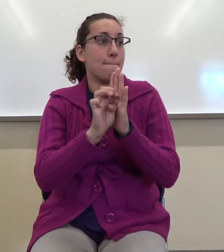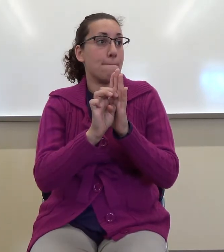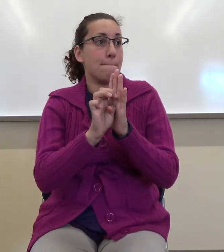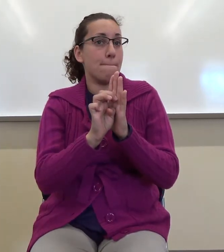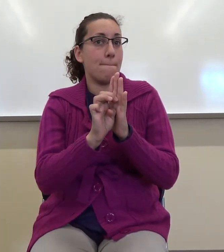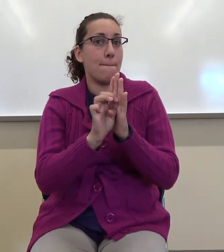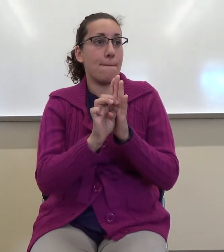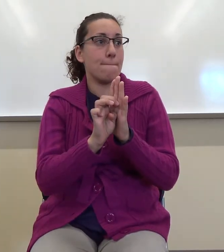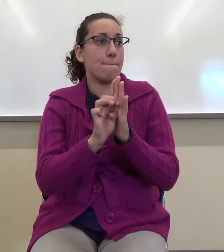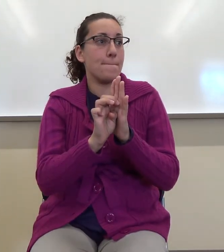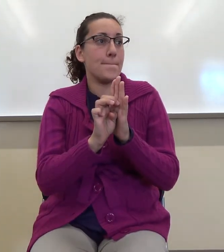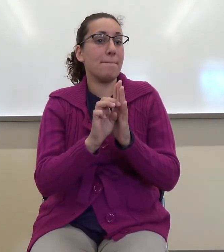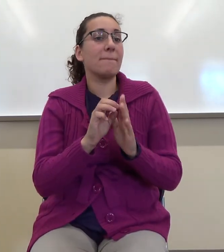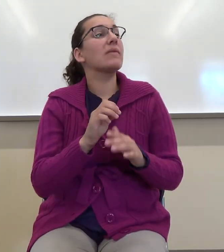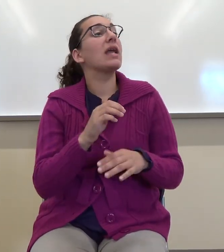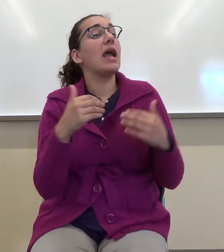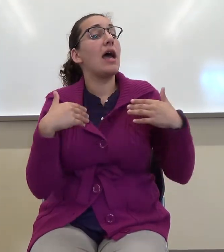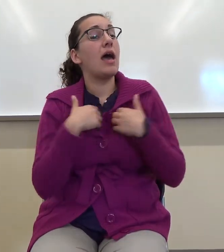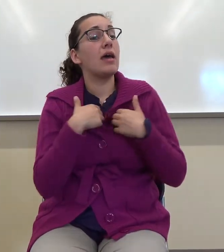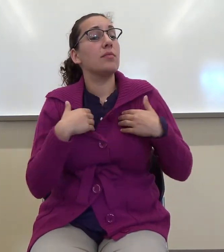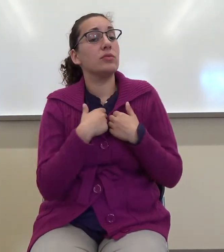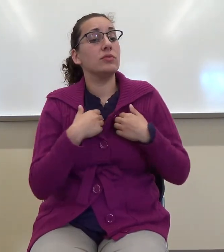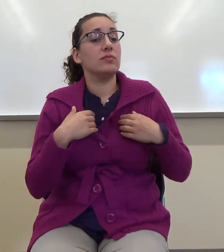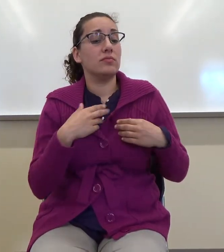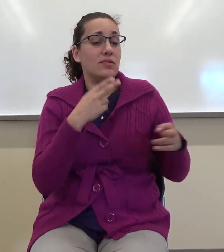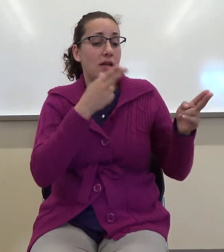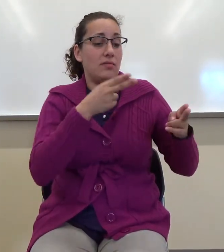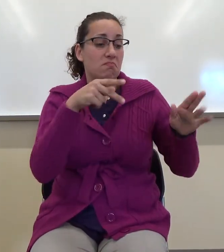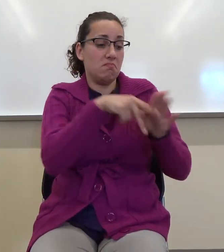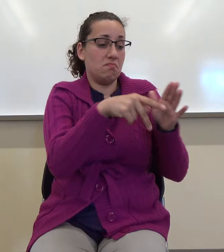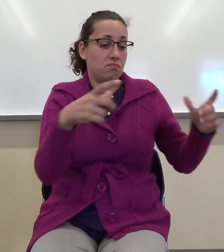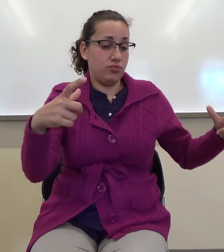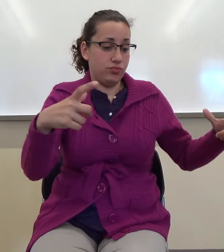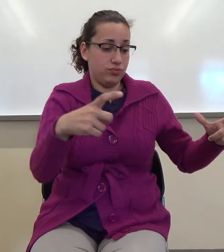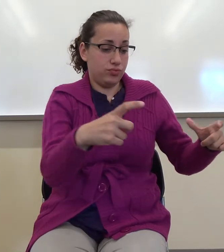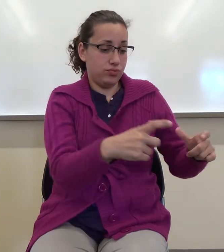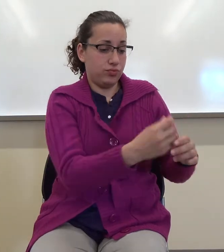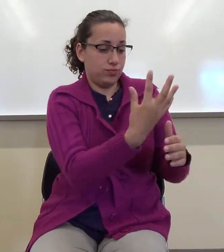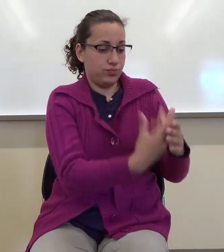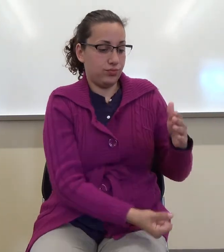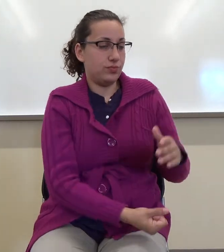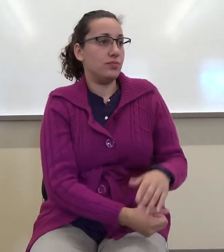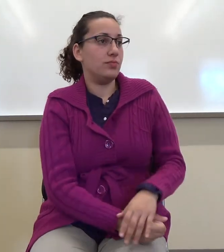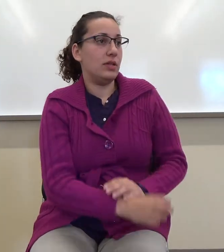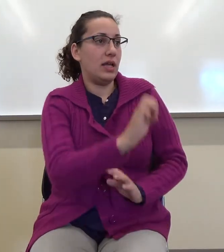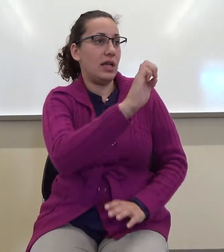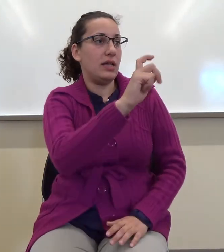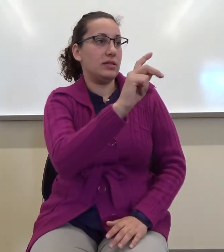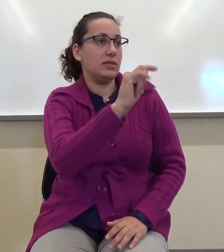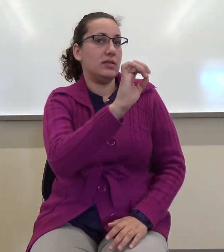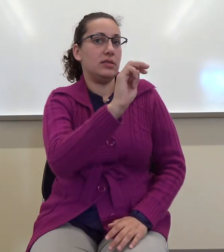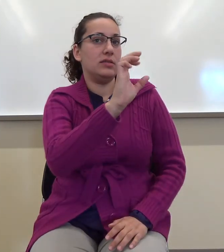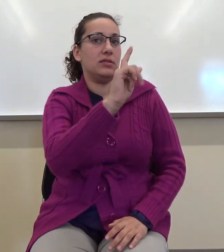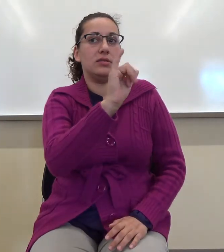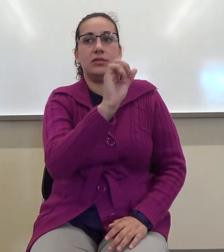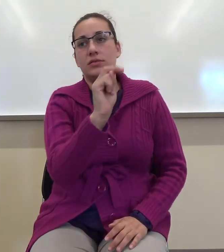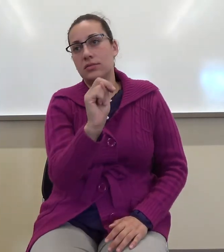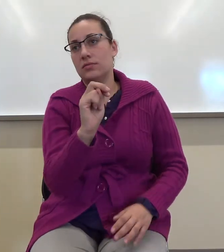been hunted to extinction, and I'm kind of treating this last sentence as kind of a concluding sentence, which is neither here nor